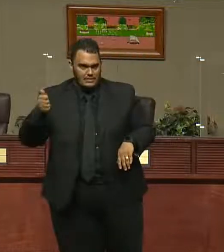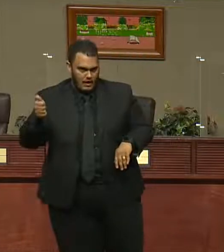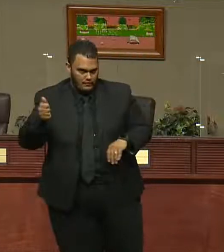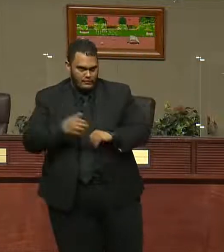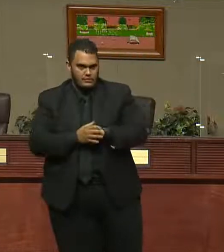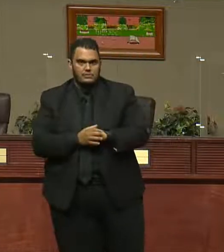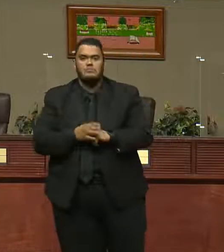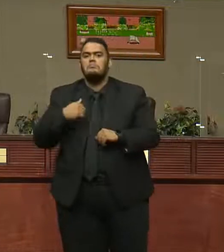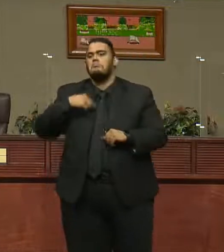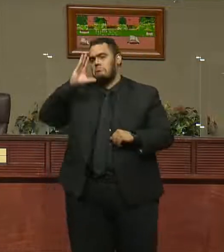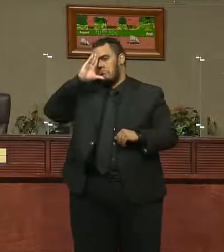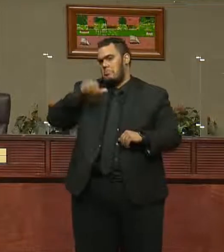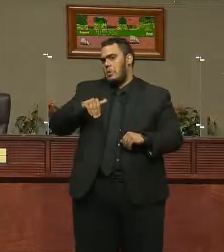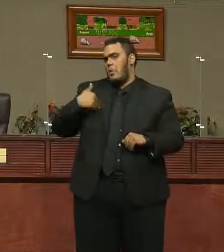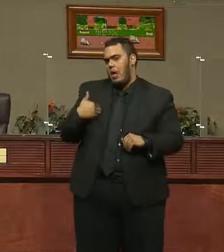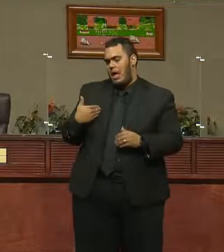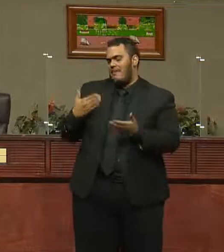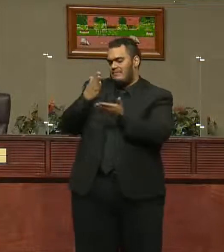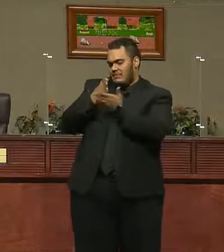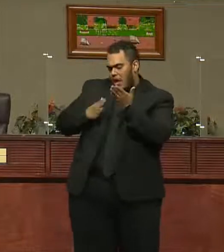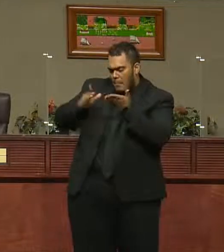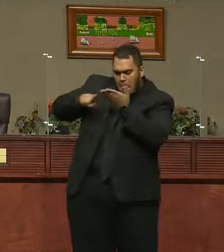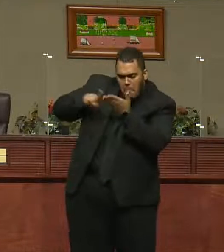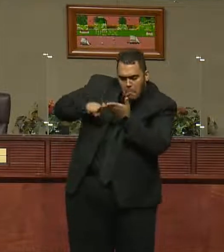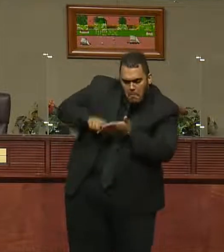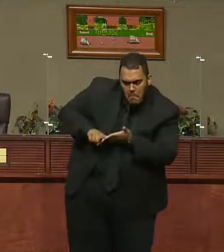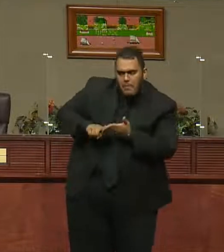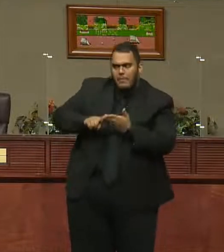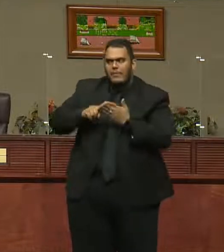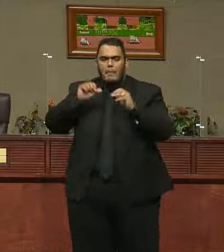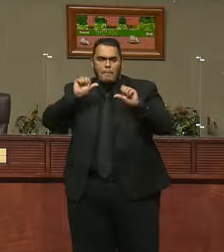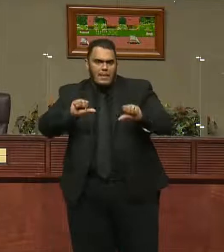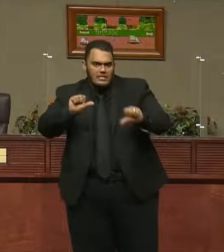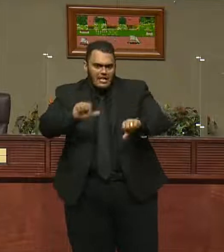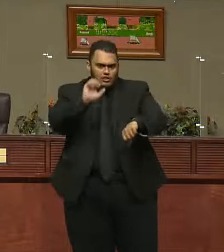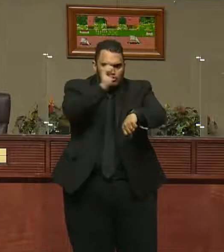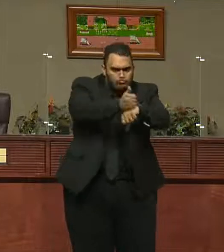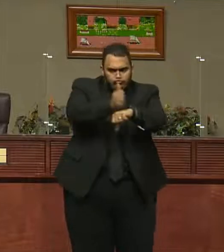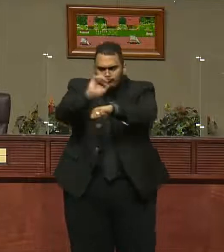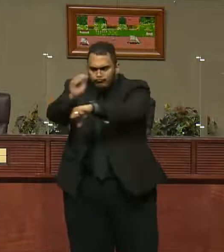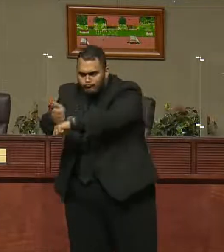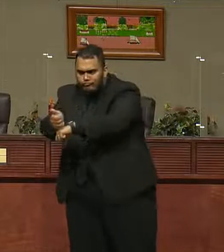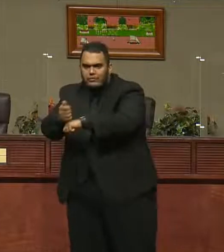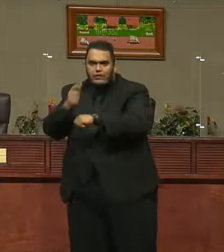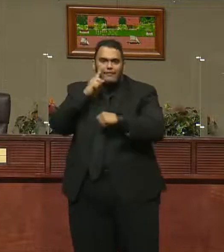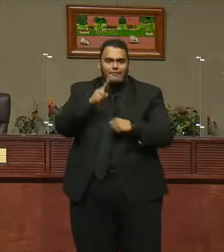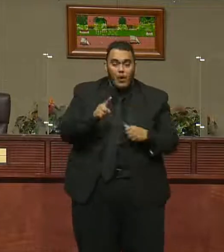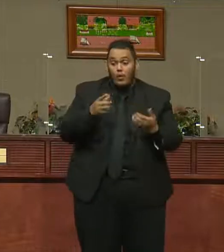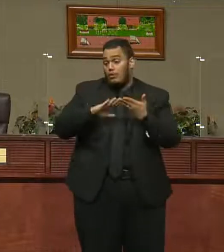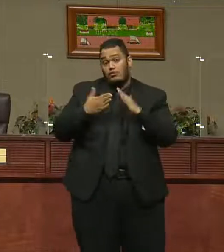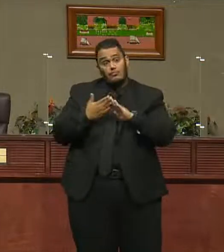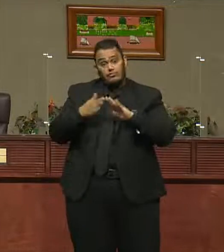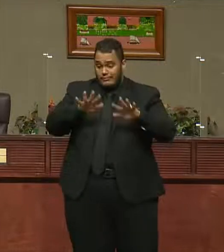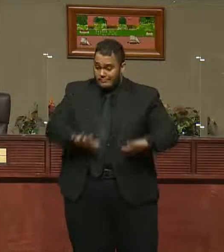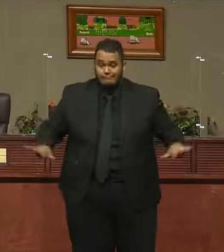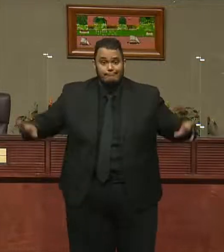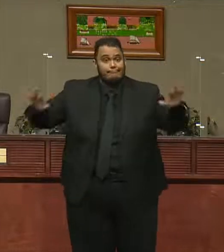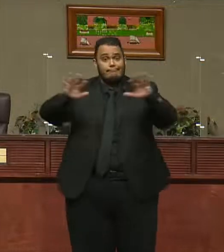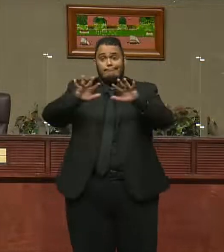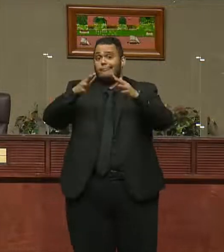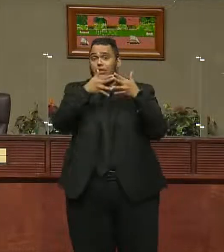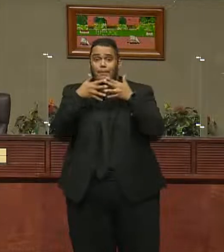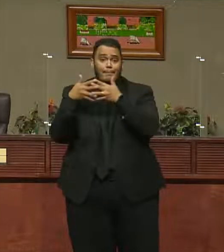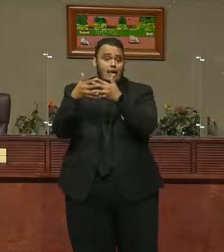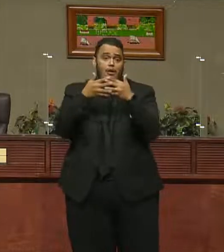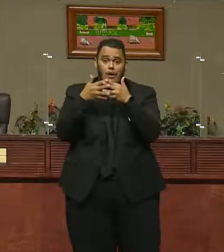investigations going on now with potential sites in communities around America. We know that there's